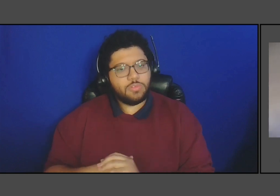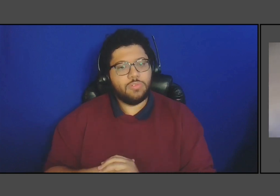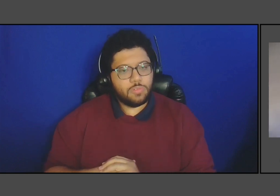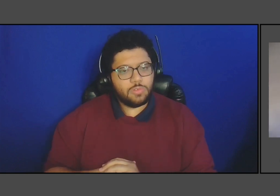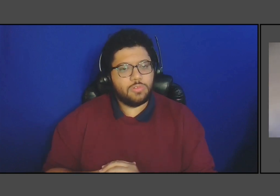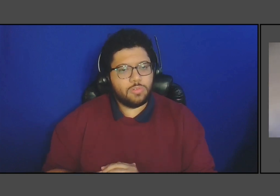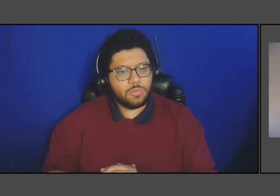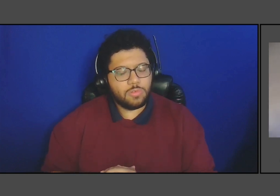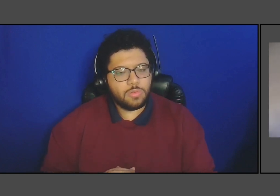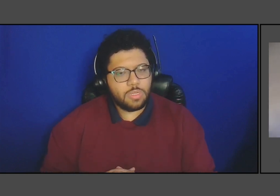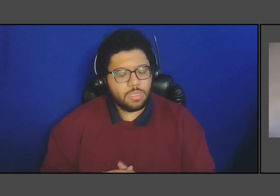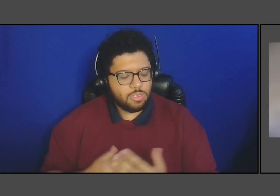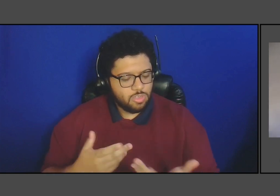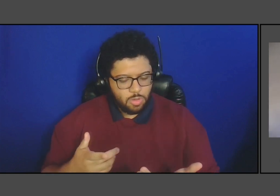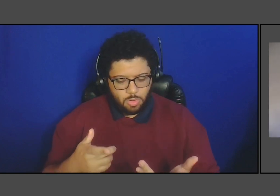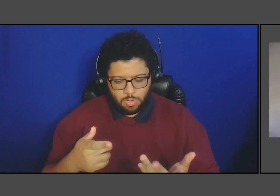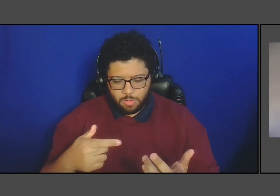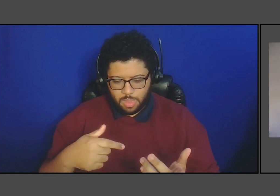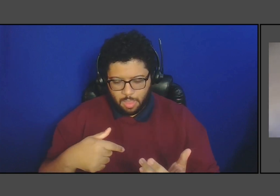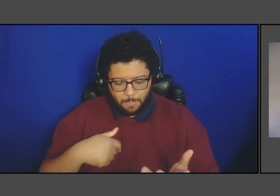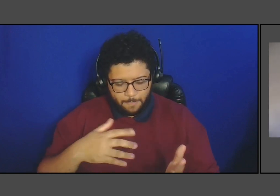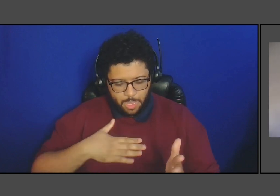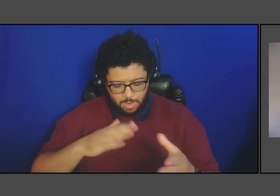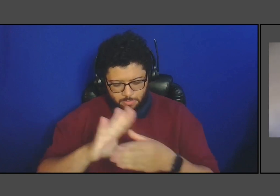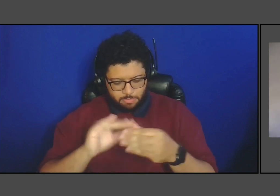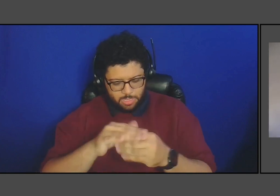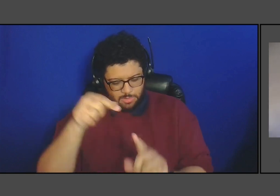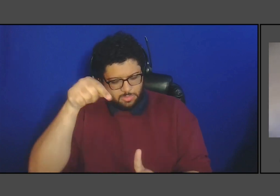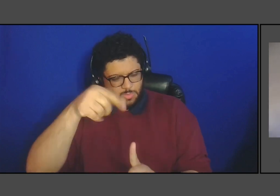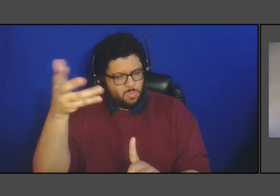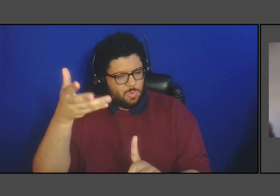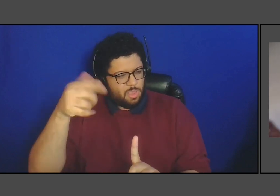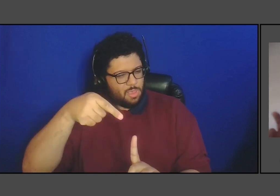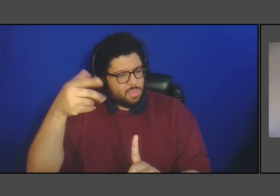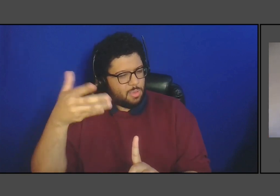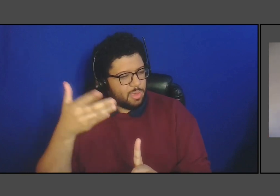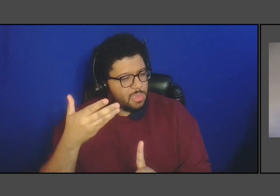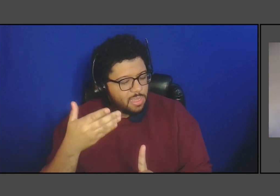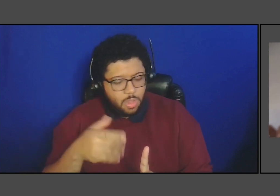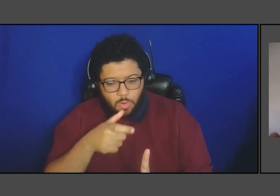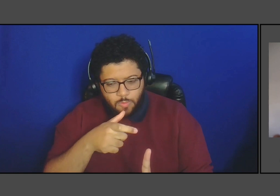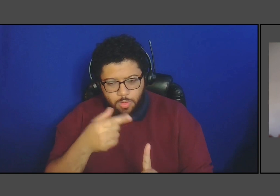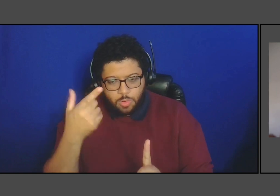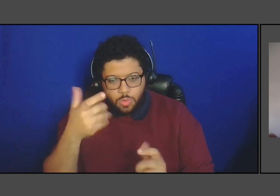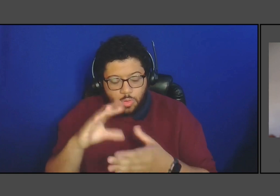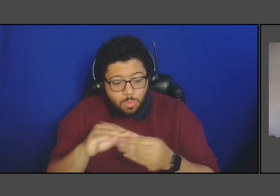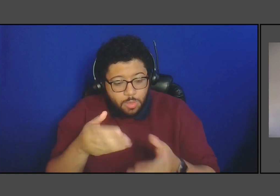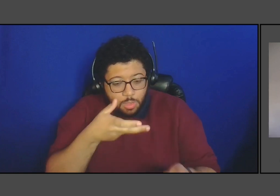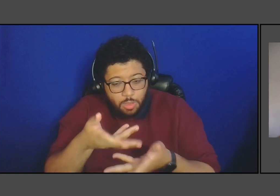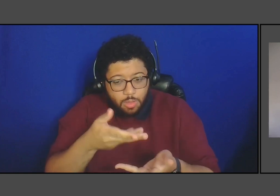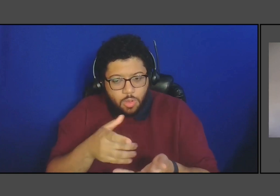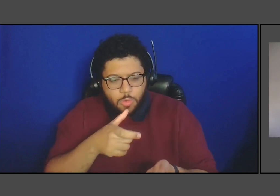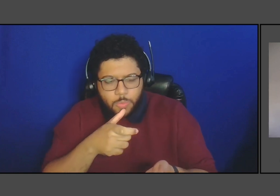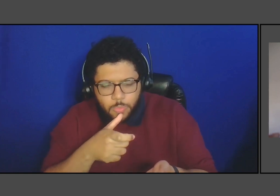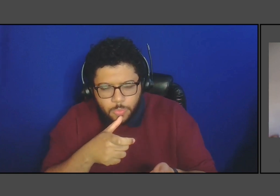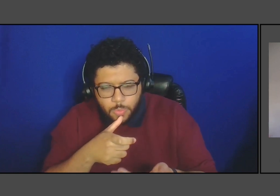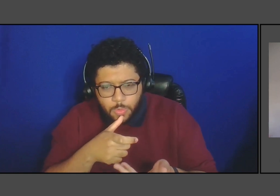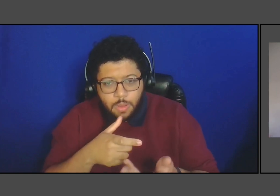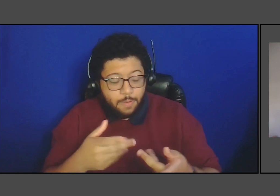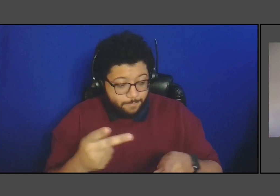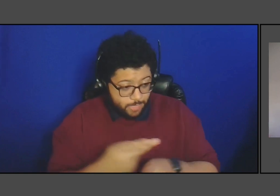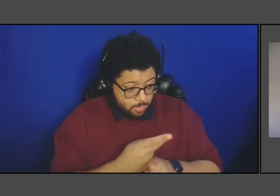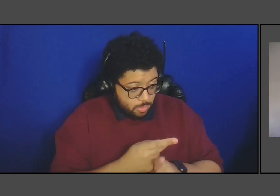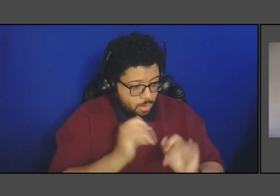trying to speak? What am I trying to say? Who is this for? Then I'm able to then put the story together with a team